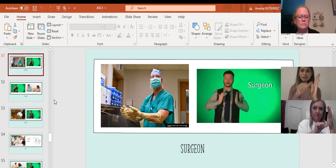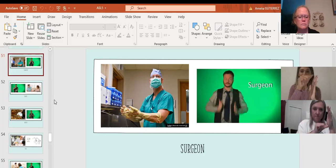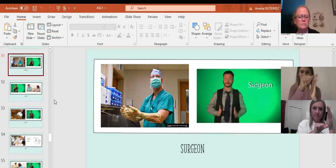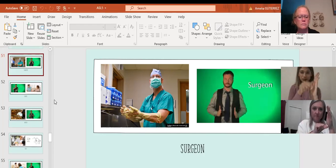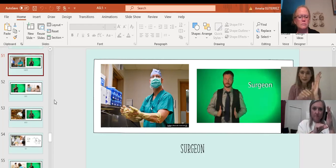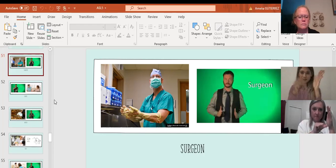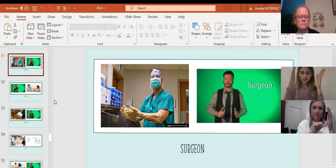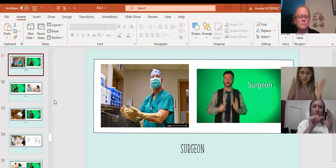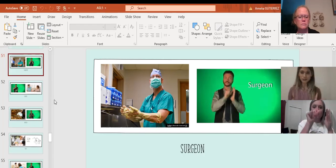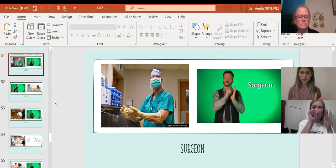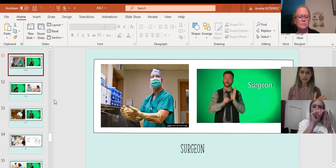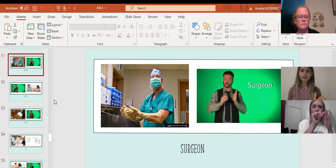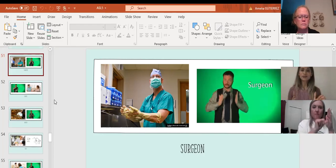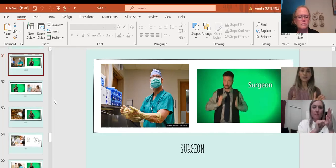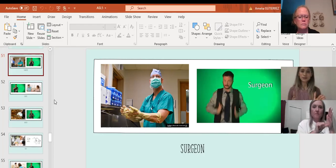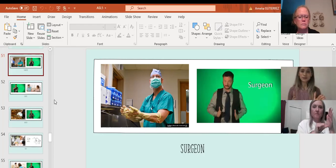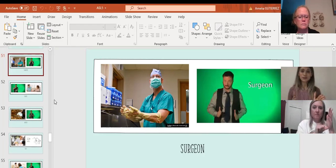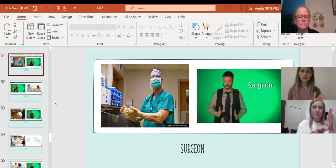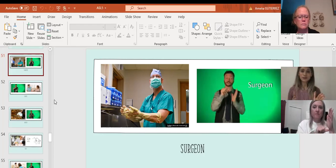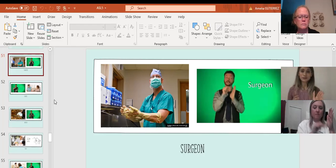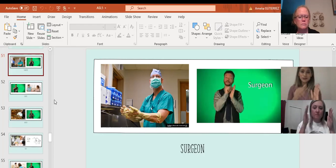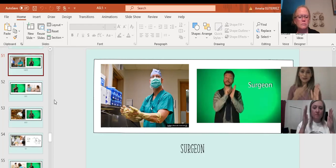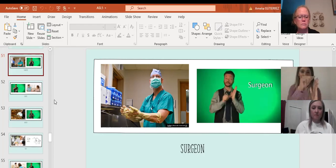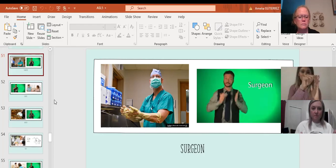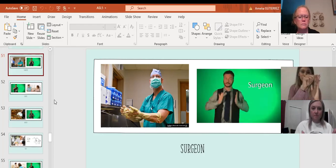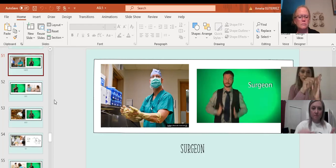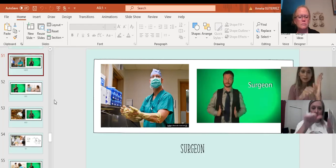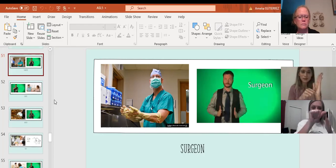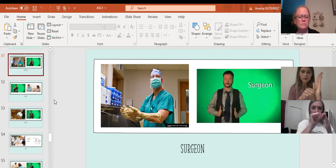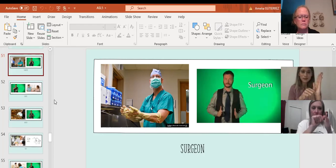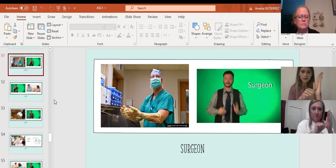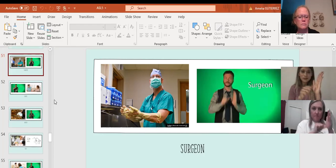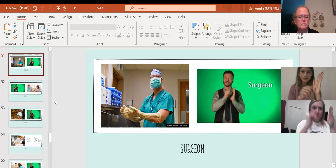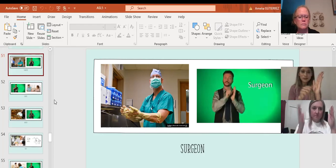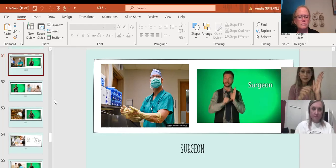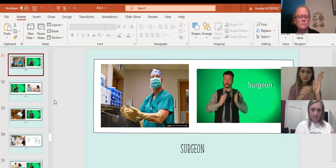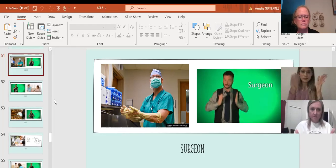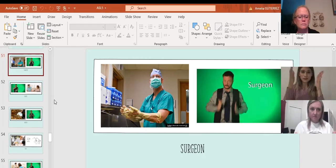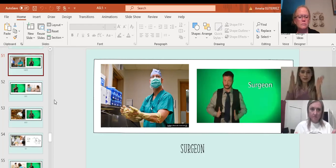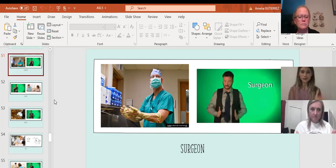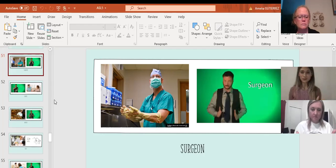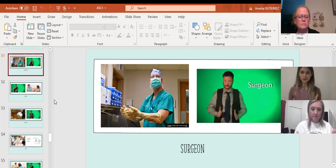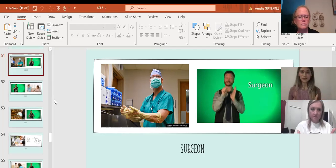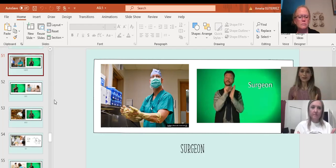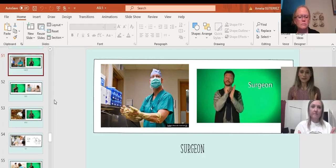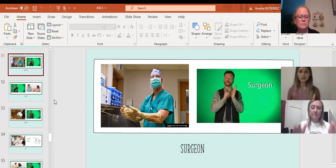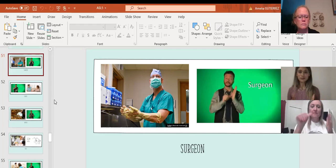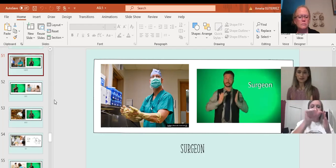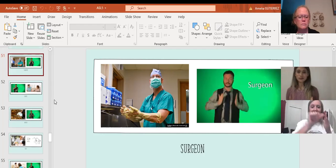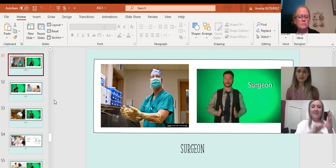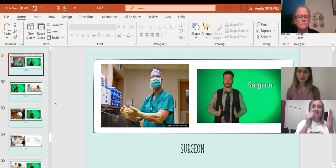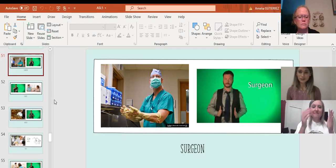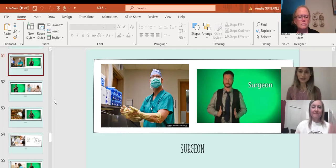something open is what Yeah. I think of. So That's that's like what's going surgery. down the front of the hand, and then surgeon.